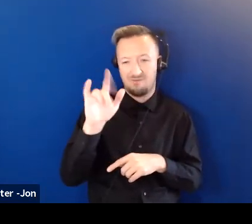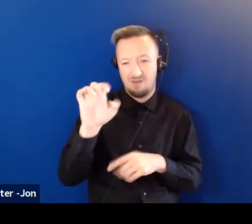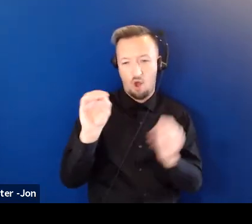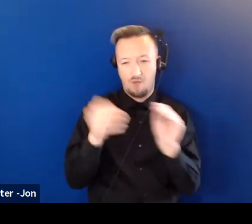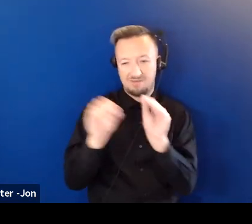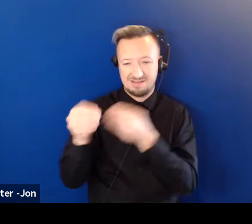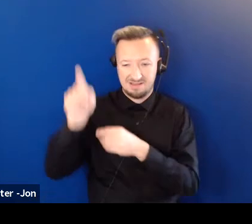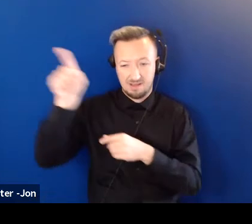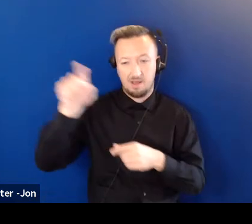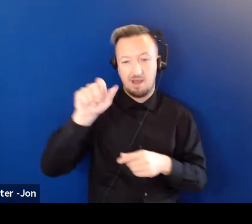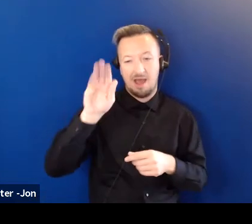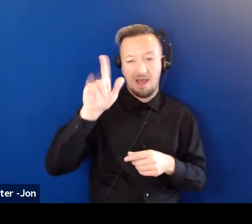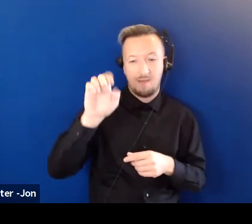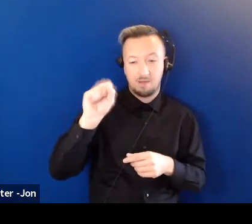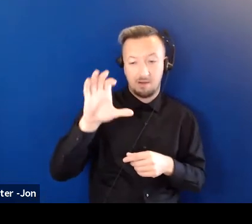Carolina.